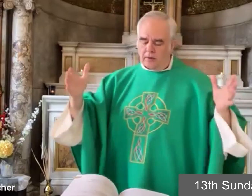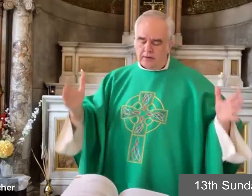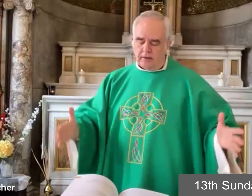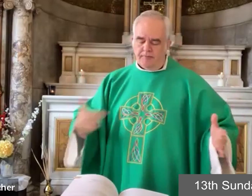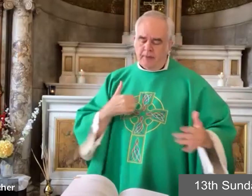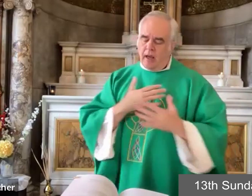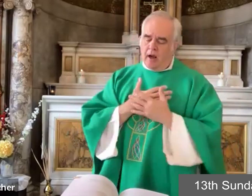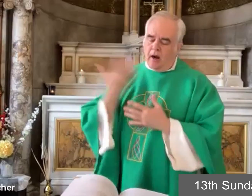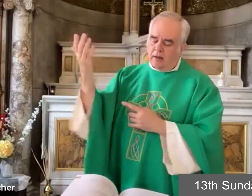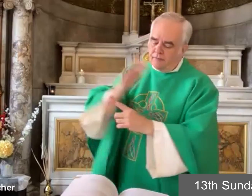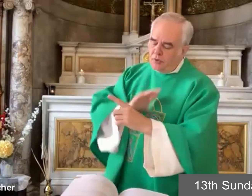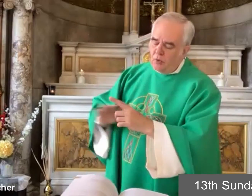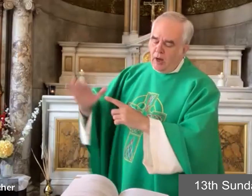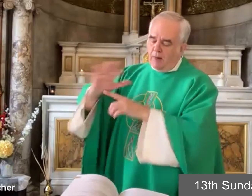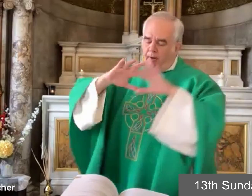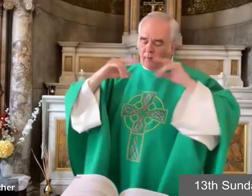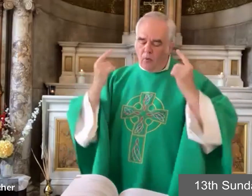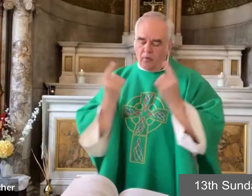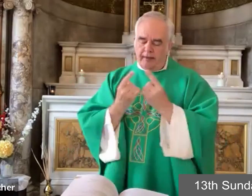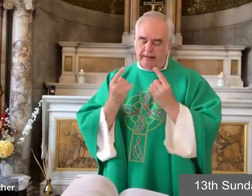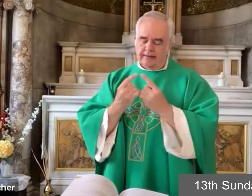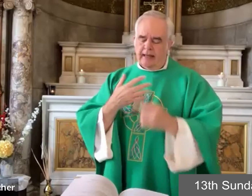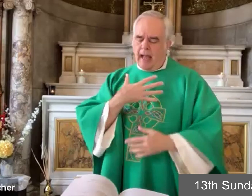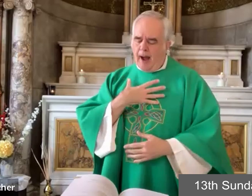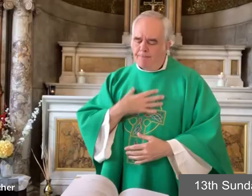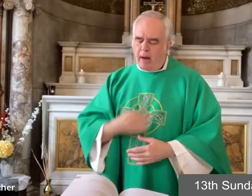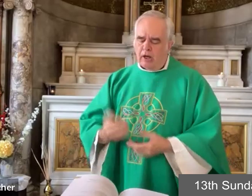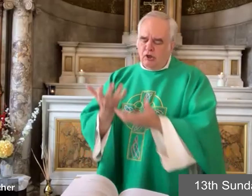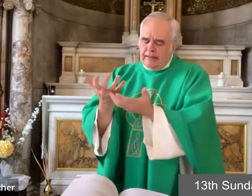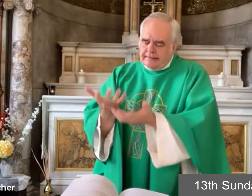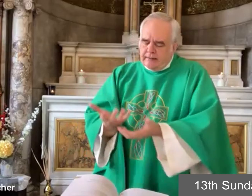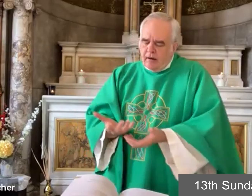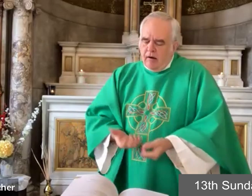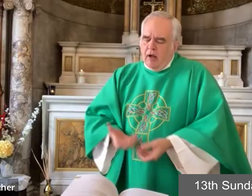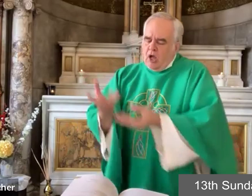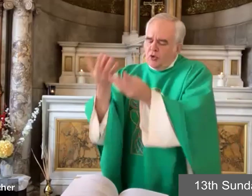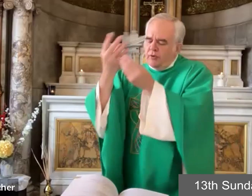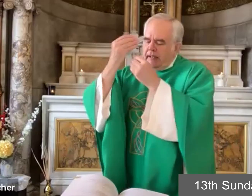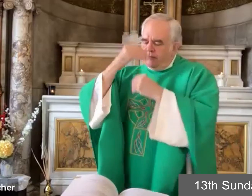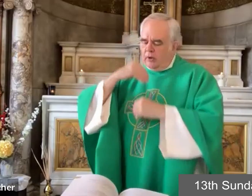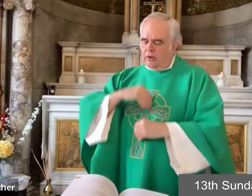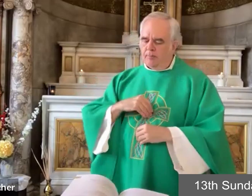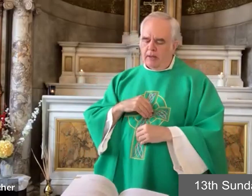altar. I love you above all things, and passionately desire to see you into my